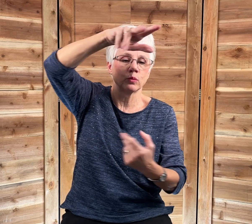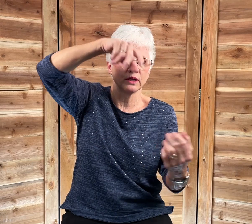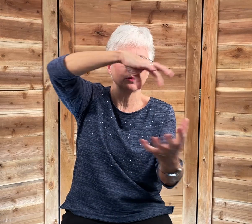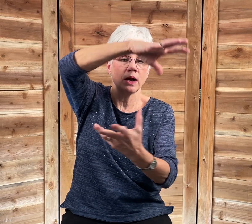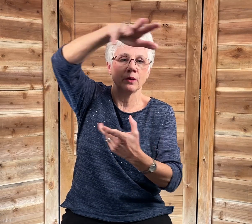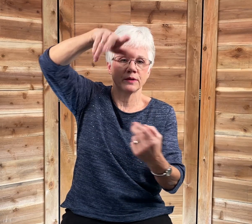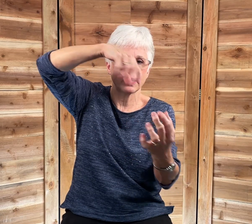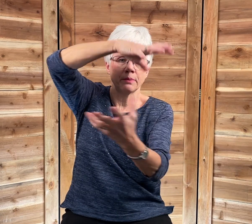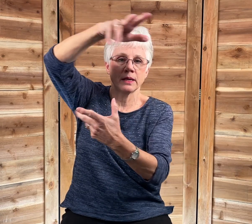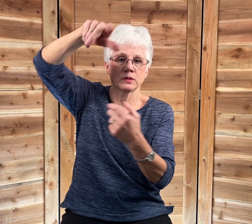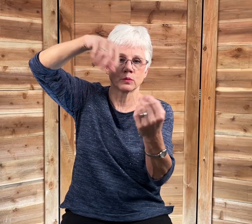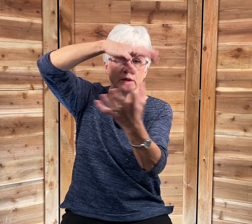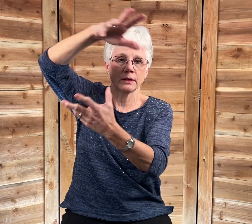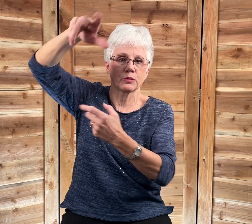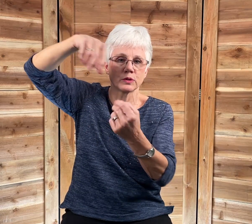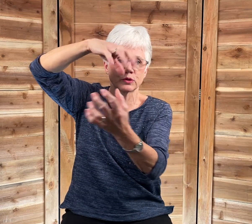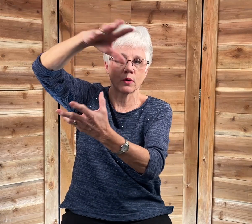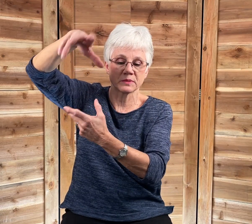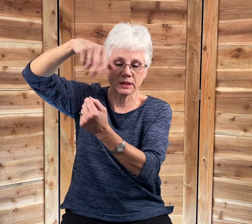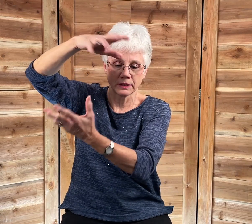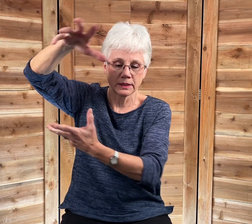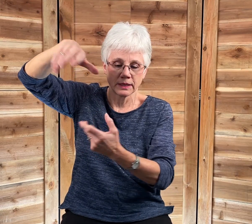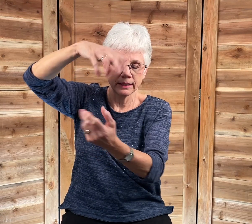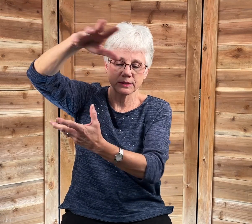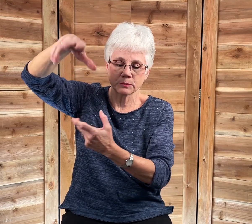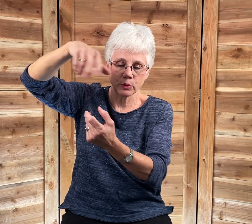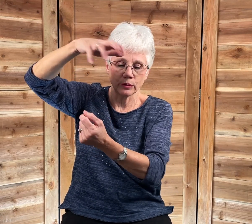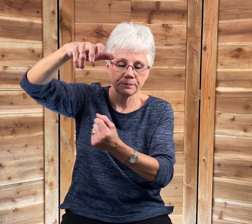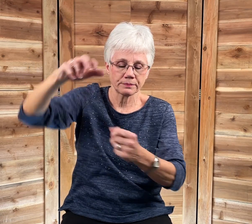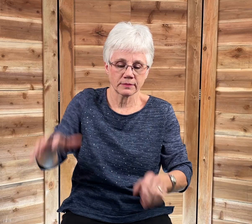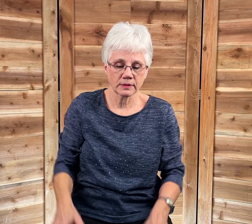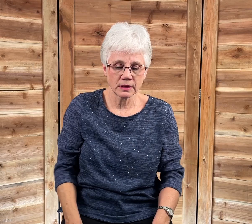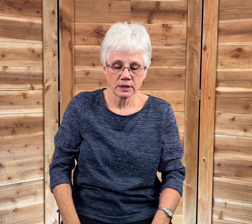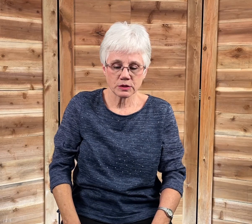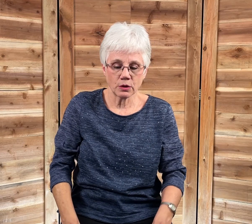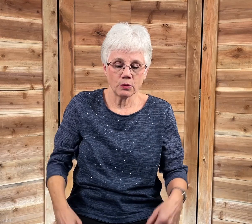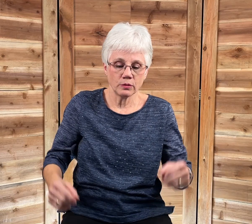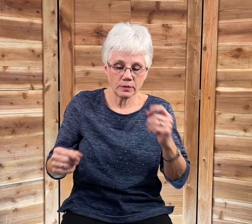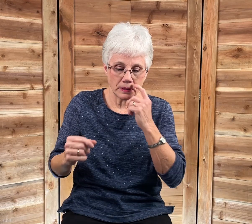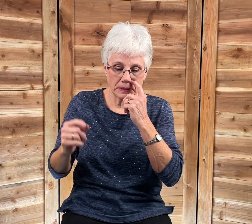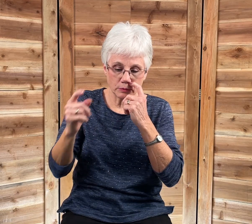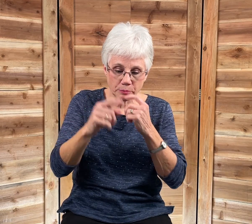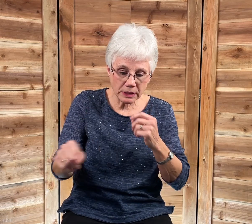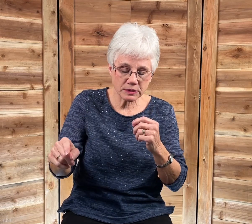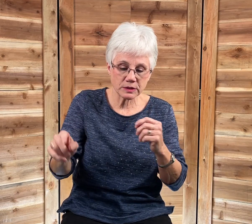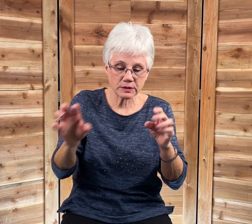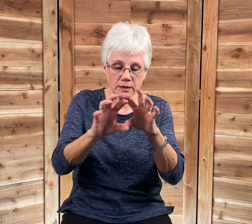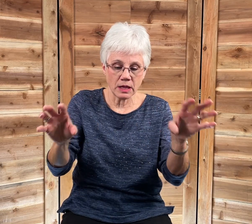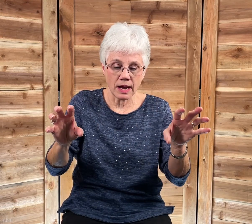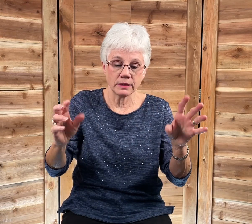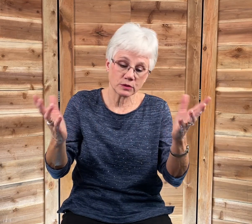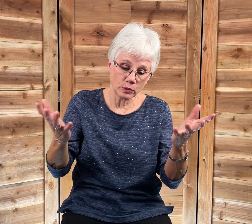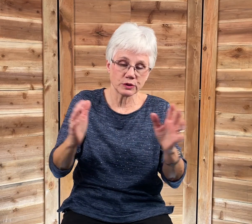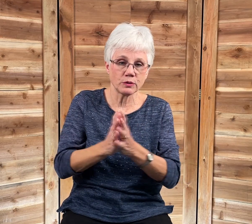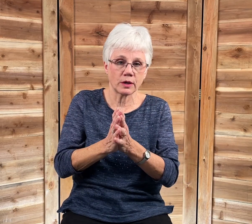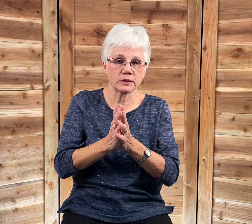left is whirling around and the top hand's whirling through the storms. I guess it's plural. So, and it repeats the same